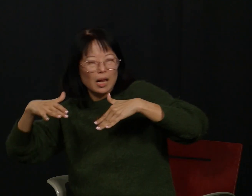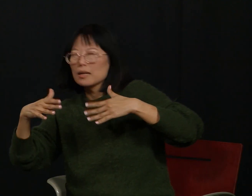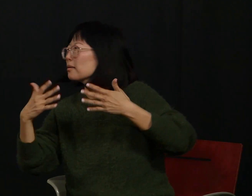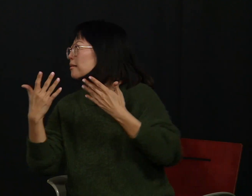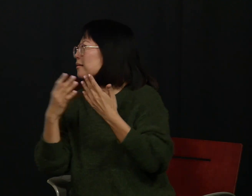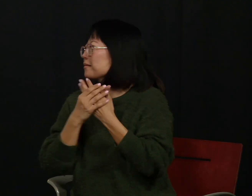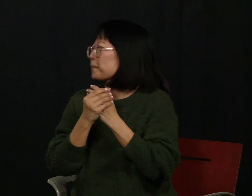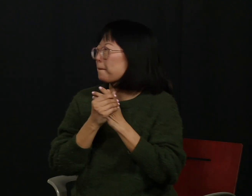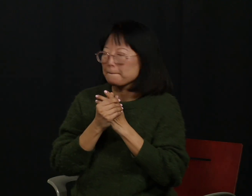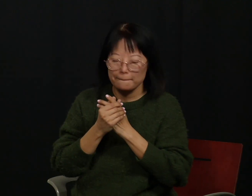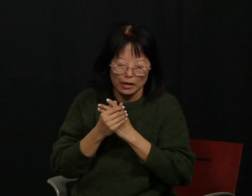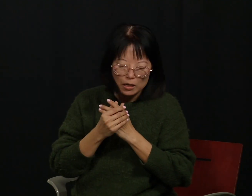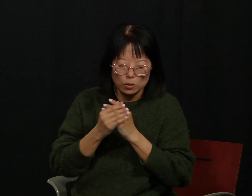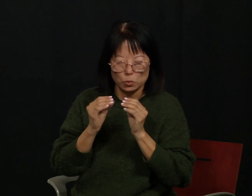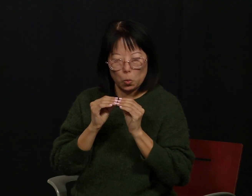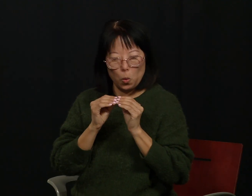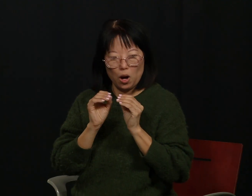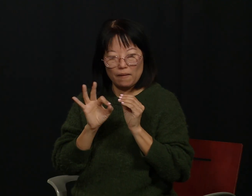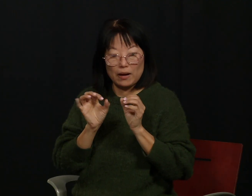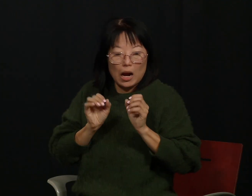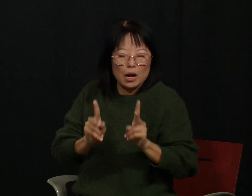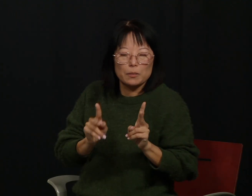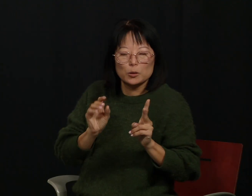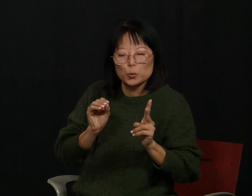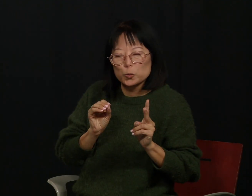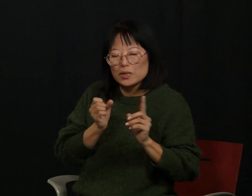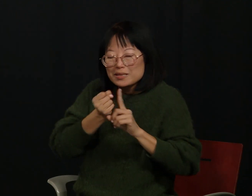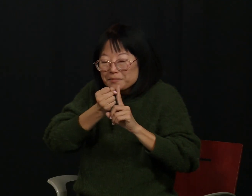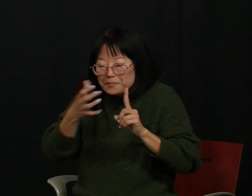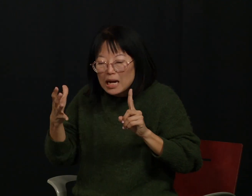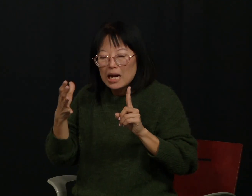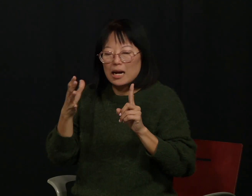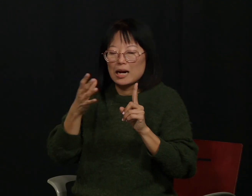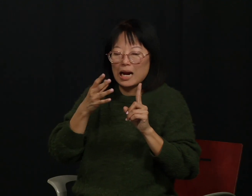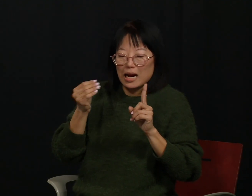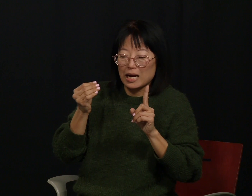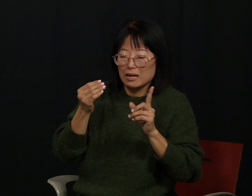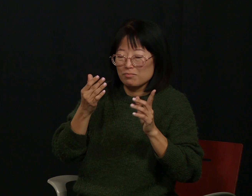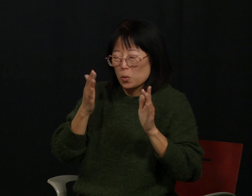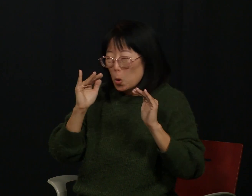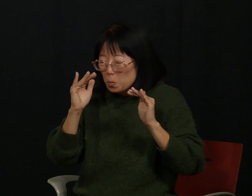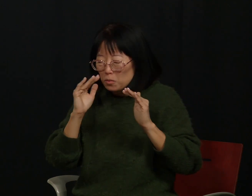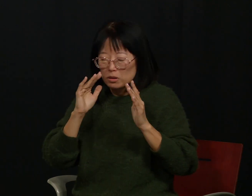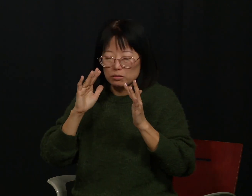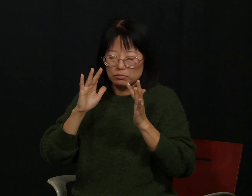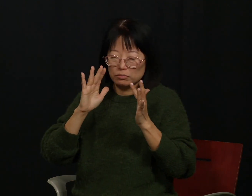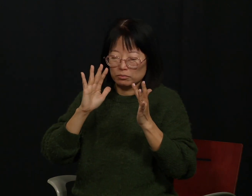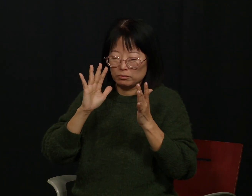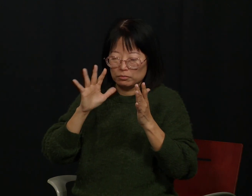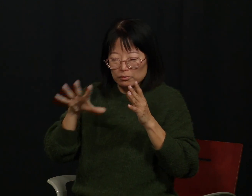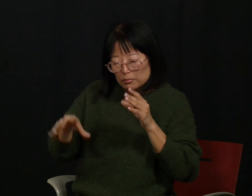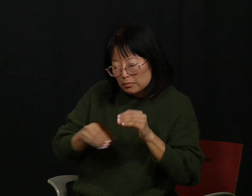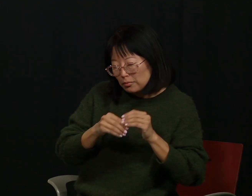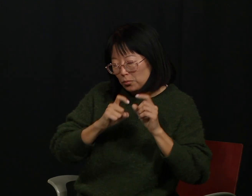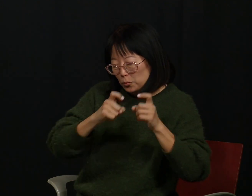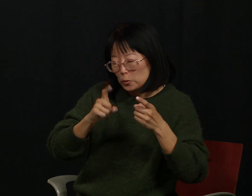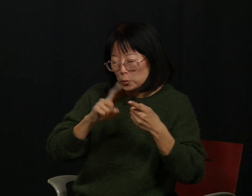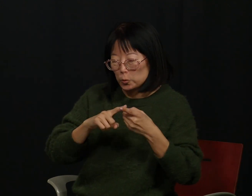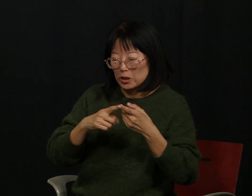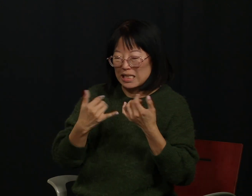hasn't. More of an opportunity to expand and hopefully to add and contribute